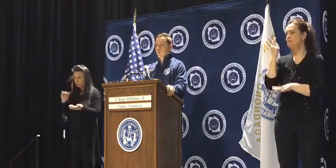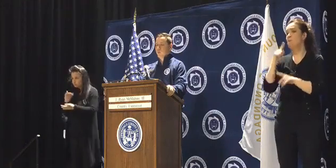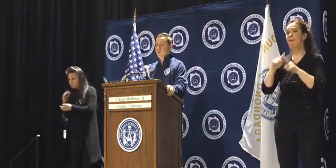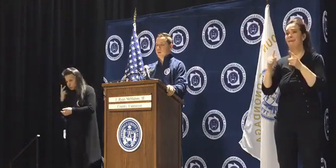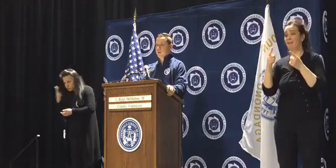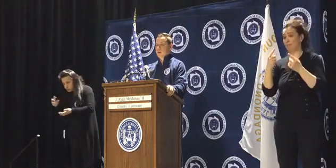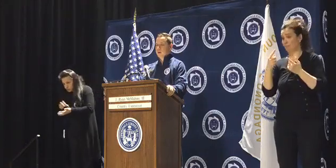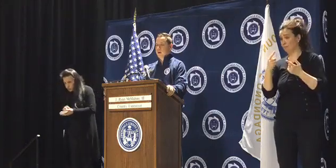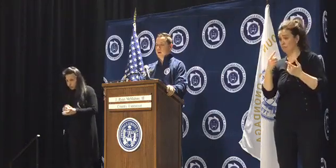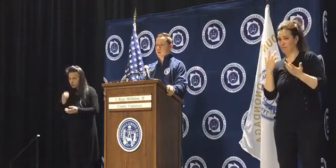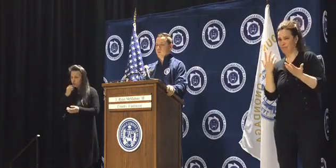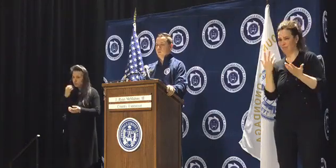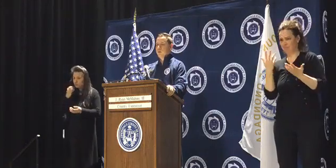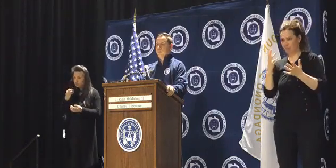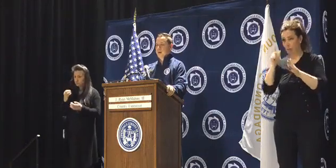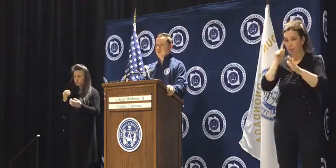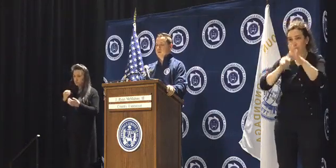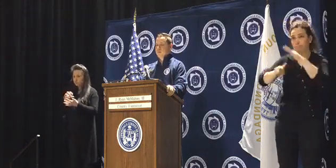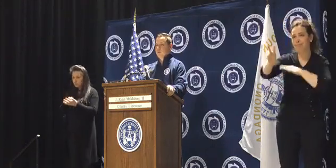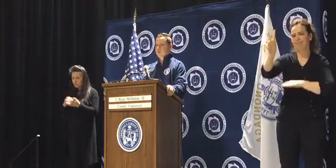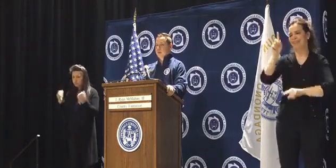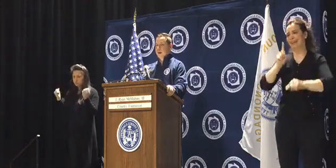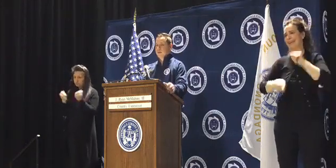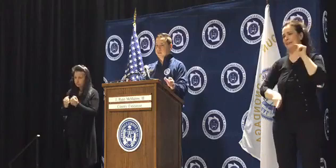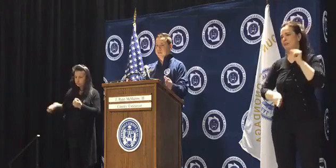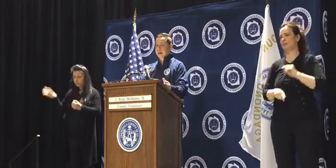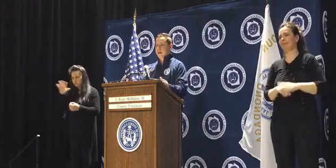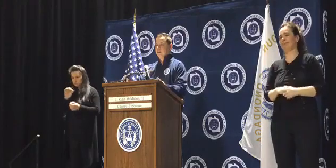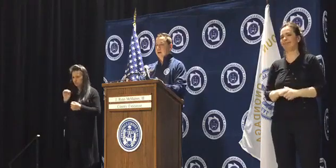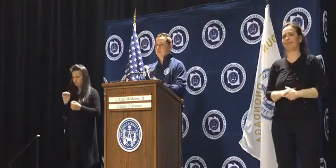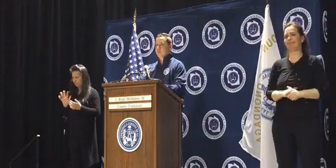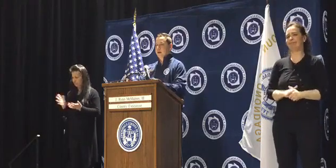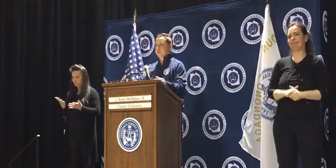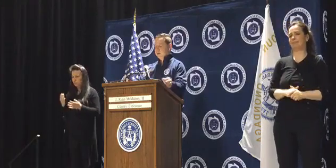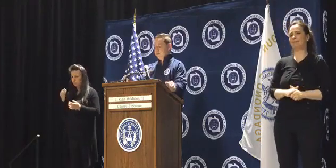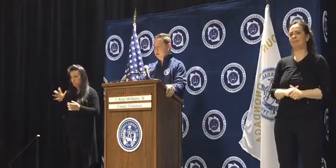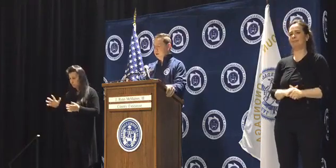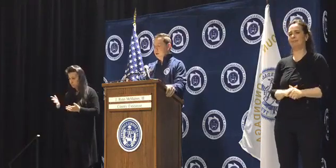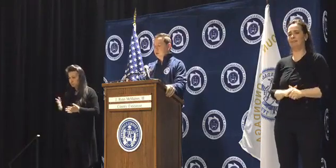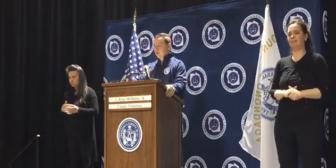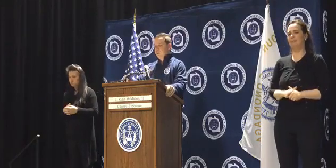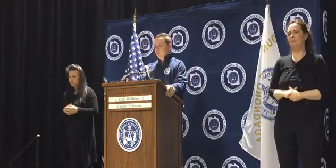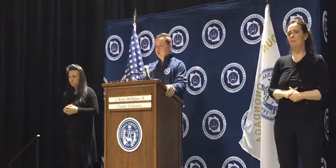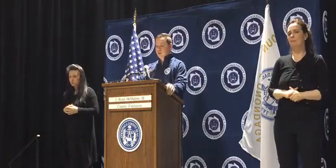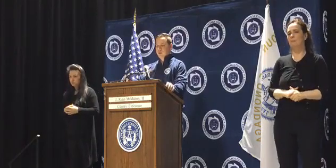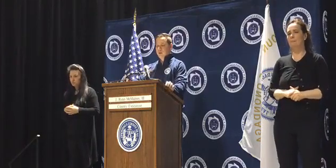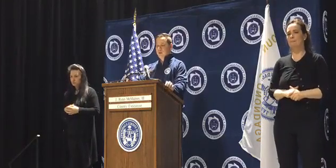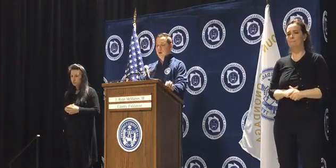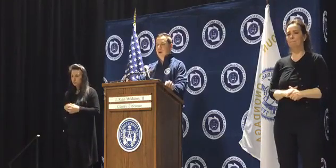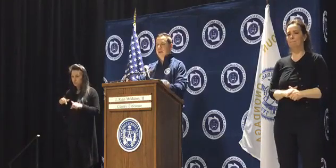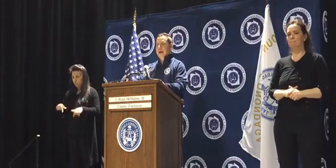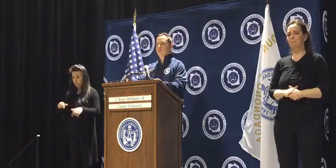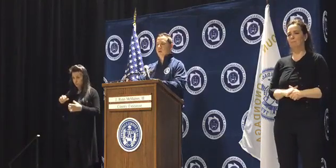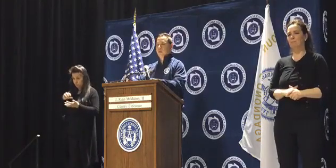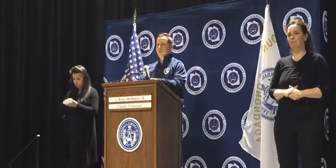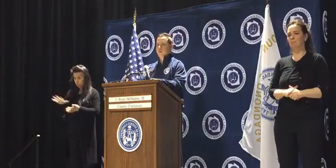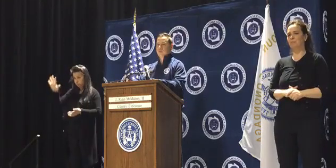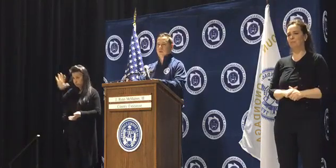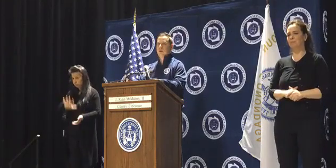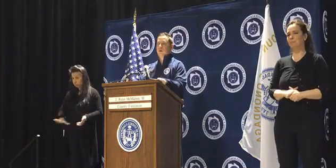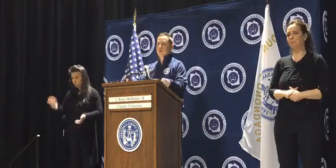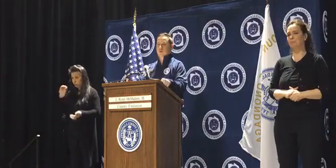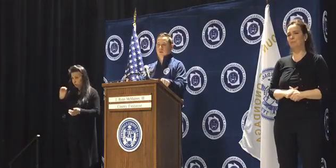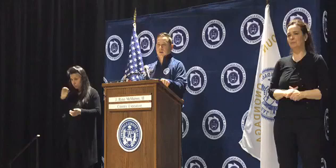so we took a balanced approach to that and let the data drive the process. So I think certainly there are